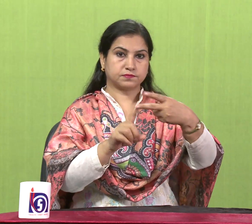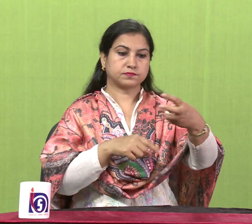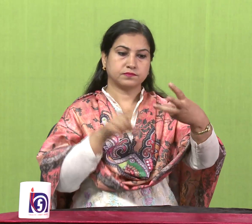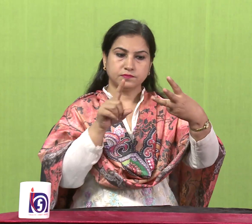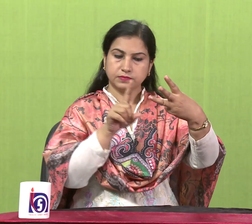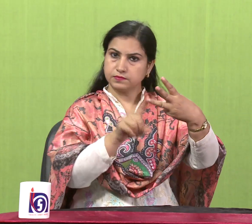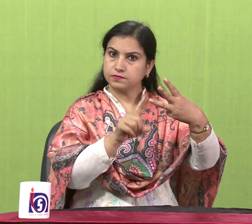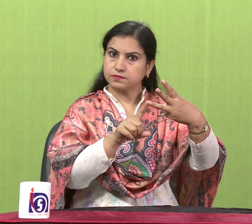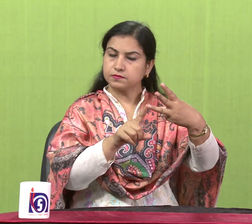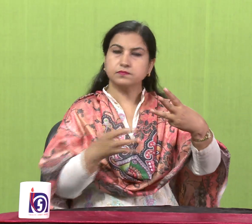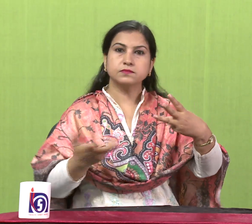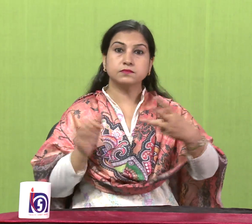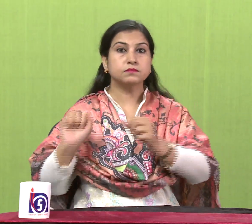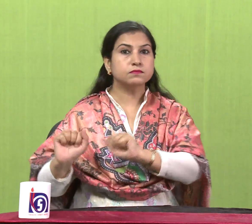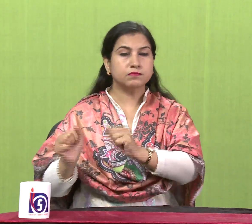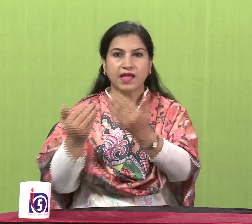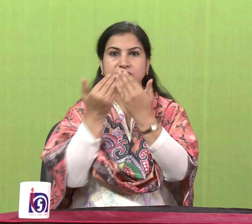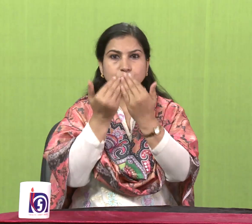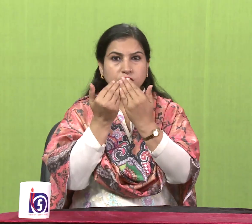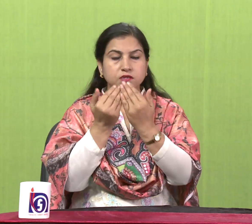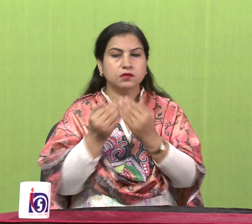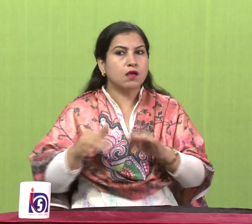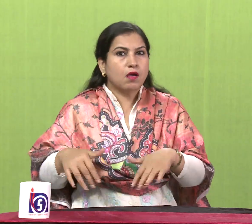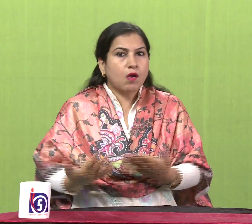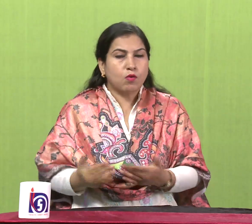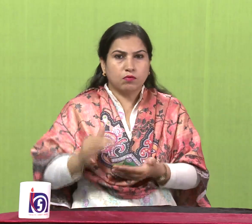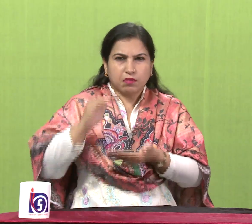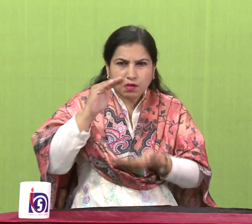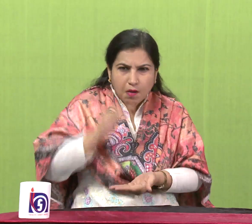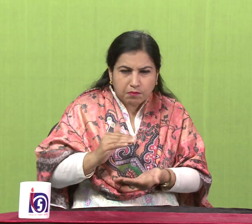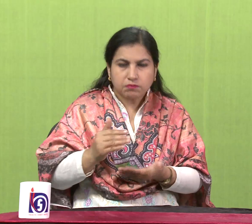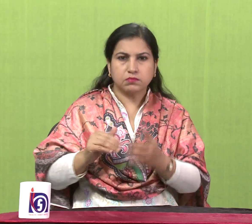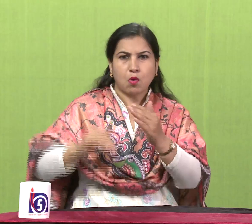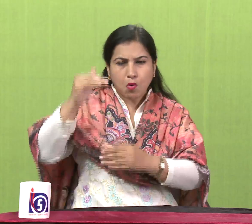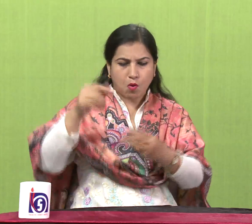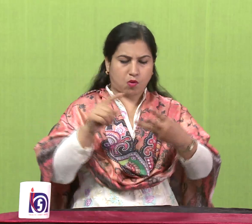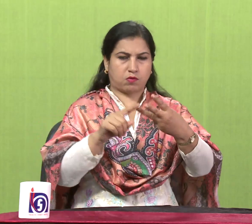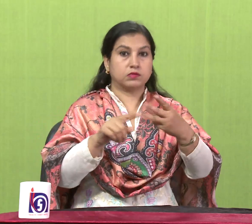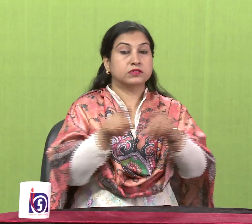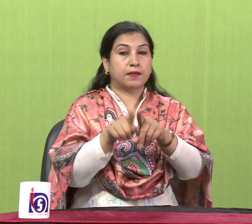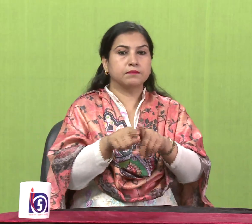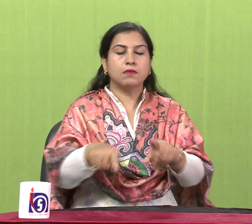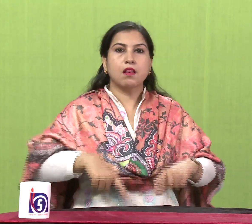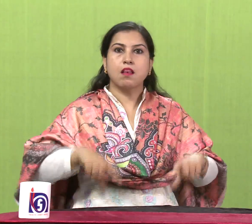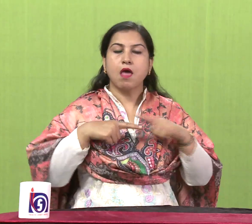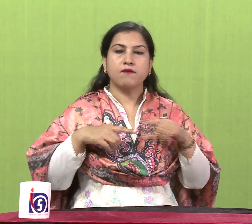Third factor is their education and standard of living.